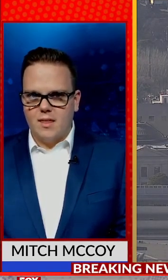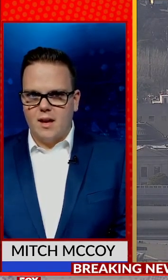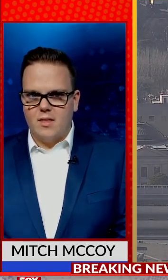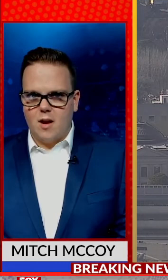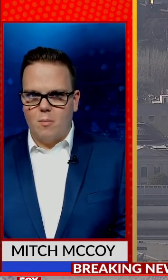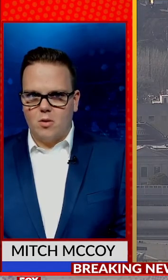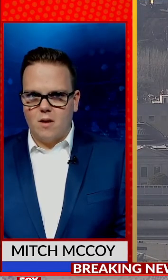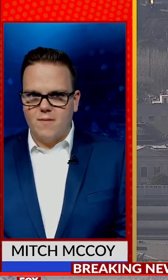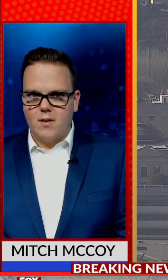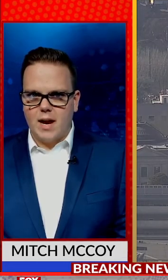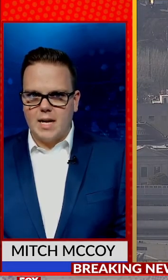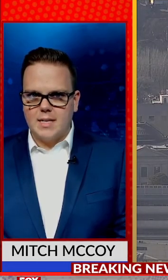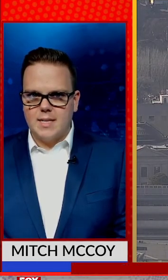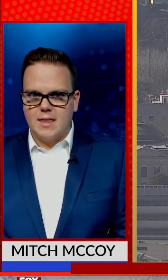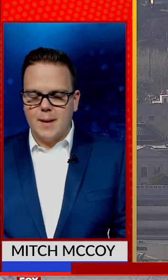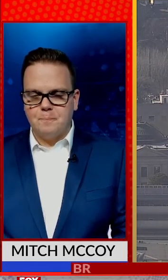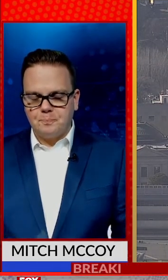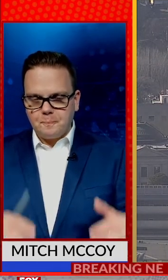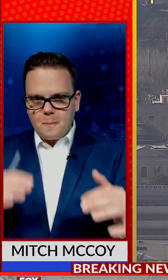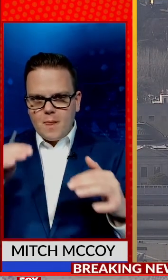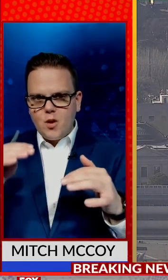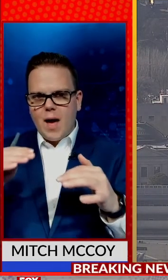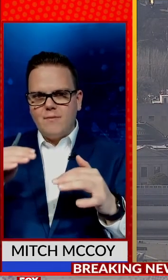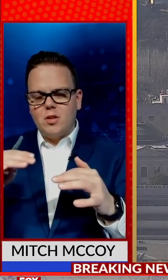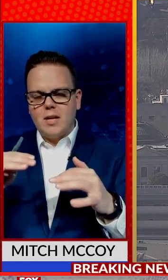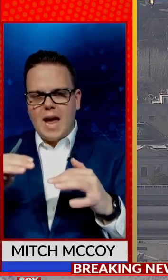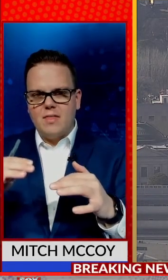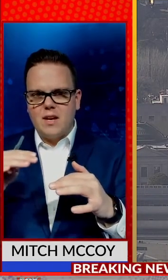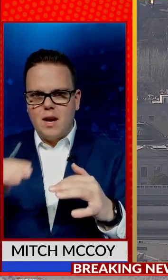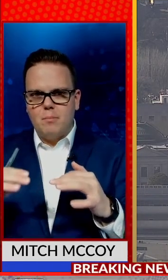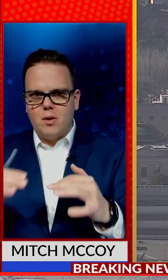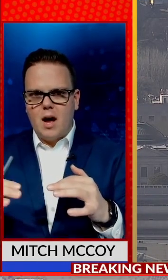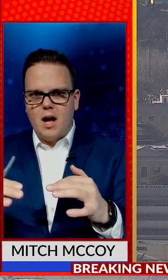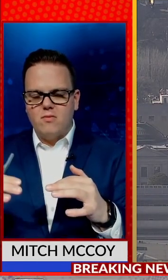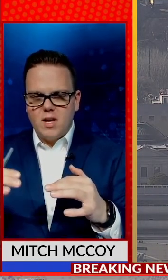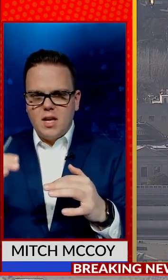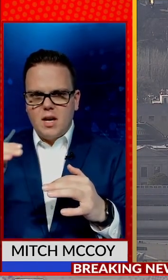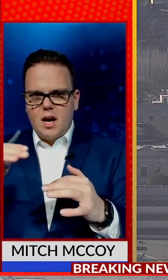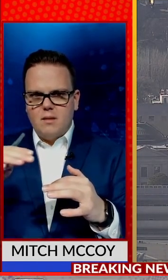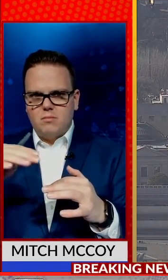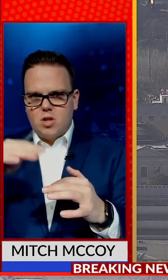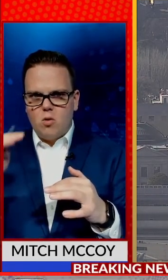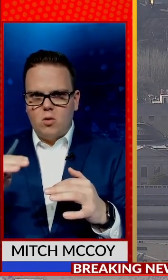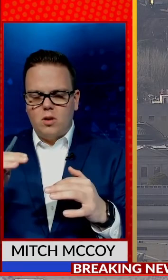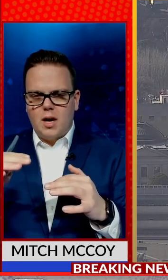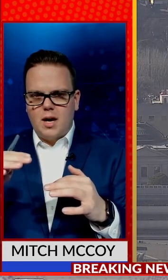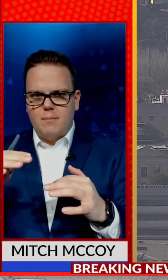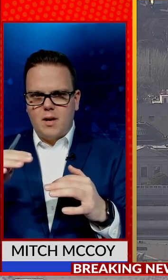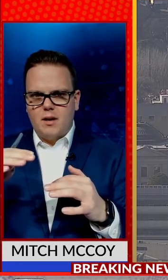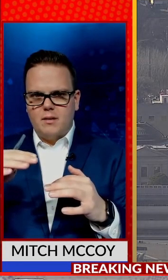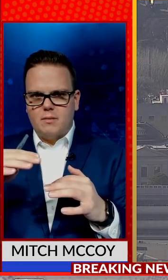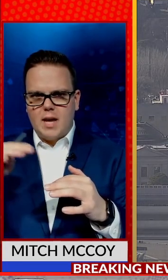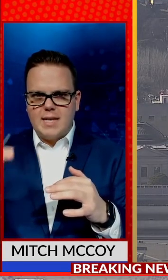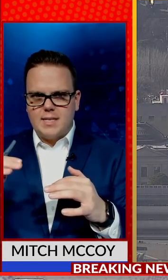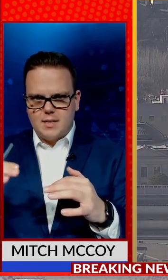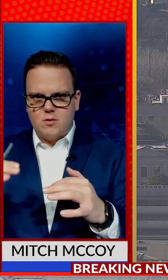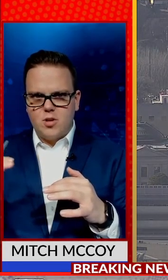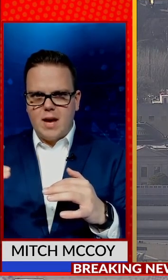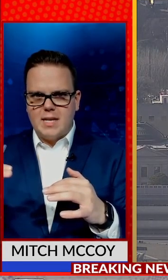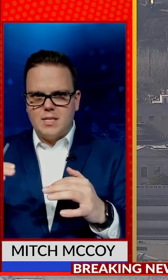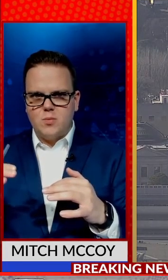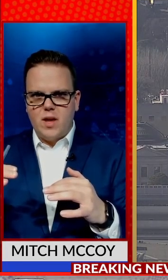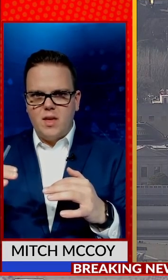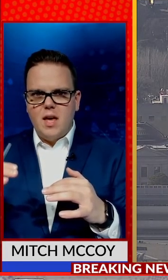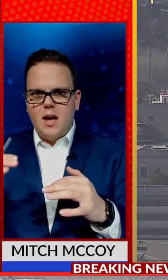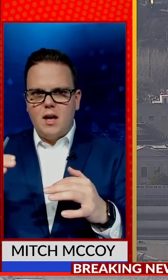with the Omicron variant, and he said that you have to look at the number of total cases or